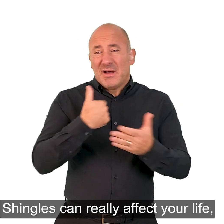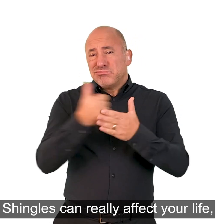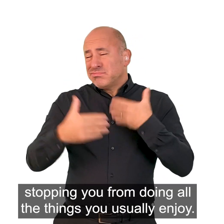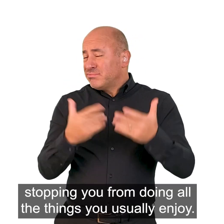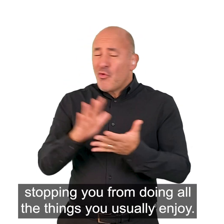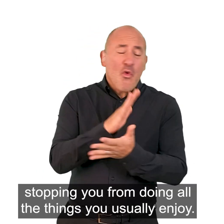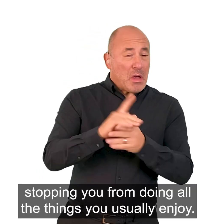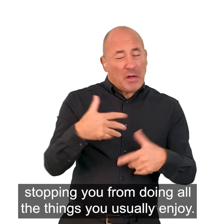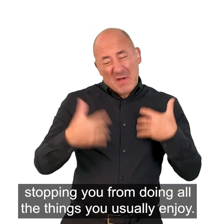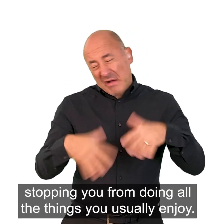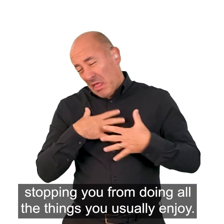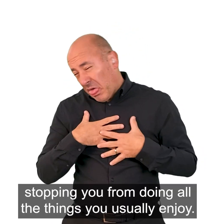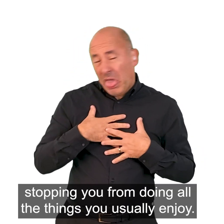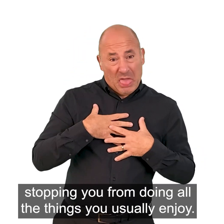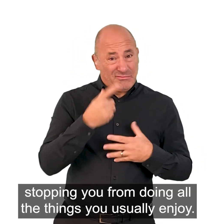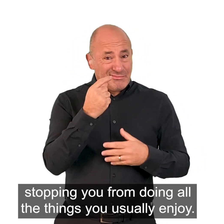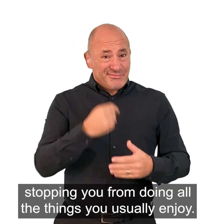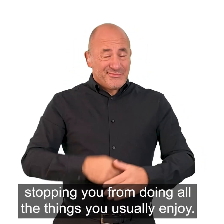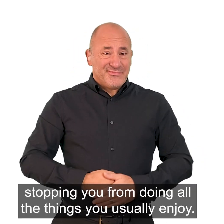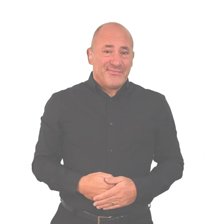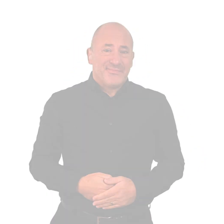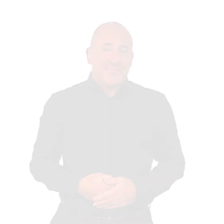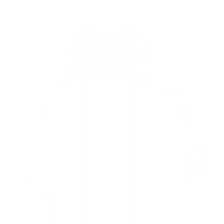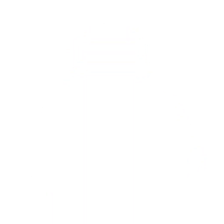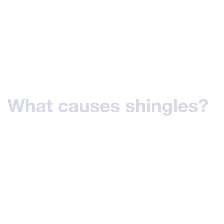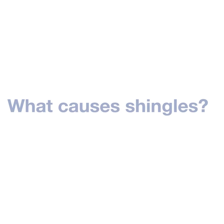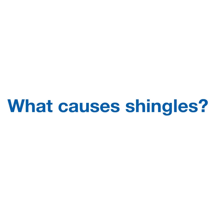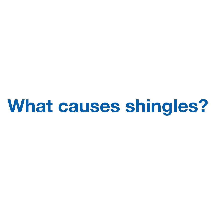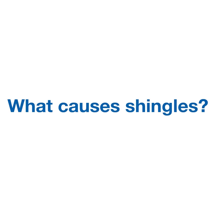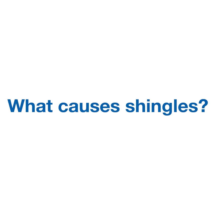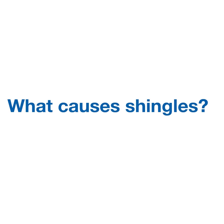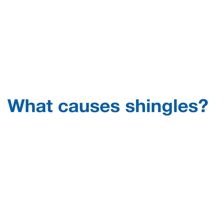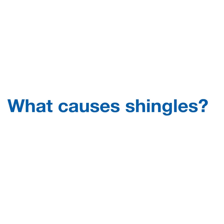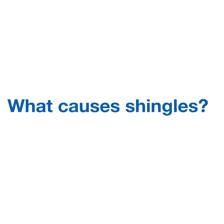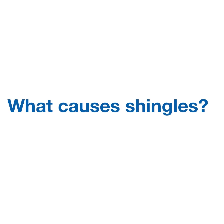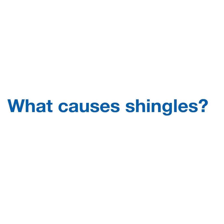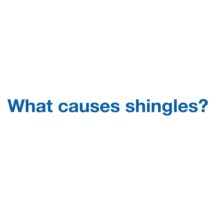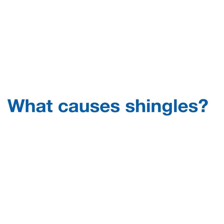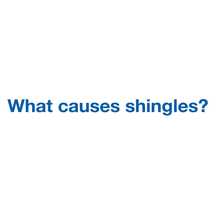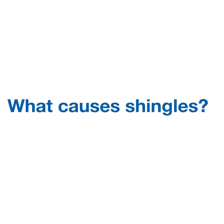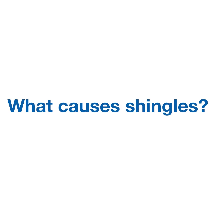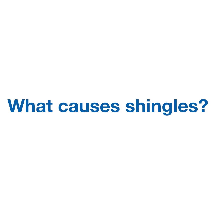your life, stopping you from doing all the things you usually enjoy. What causes shingles?